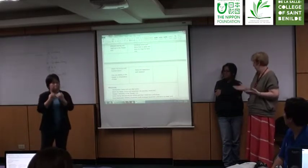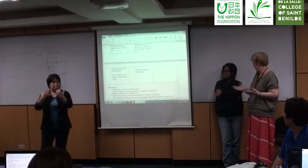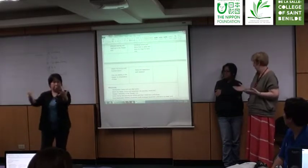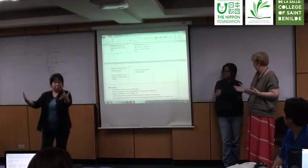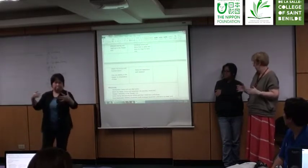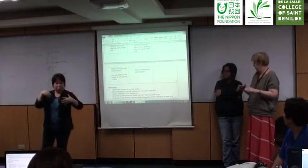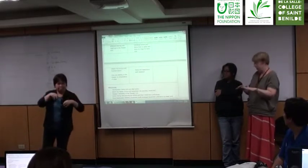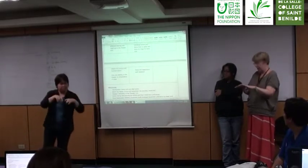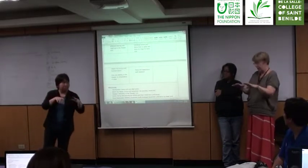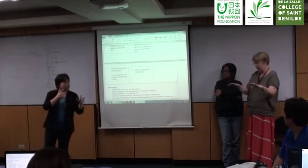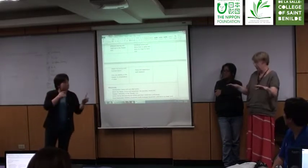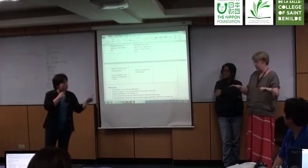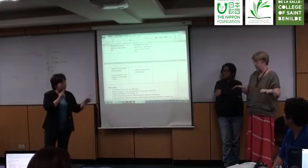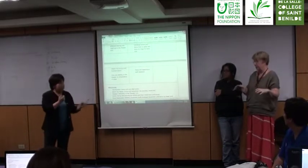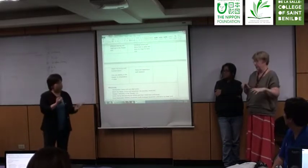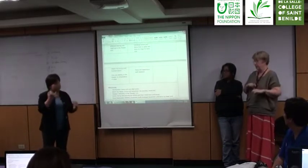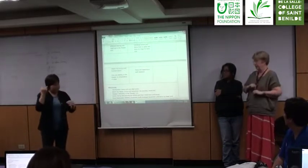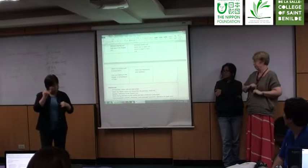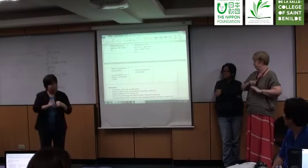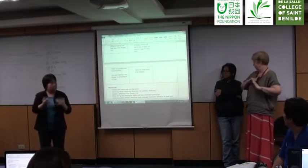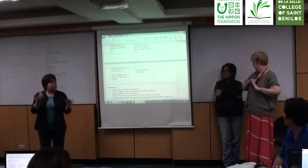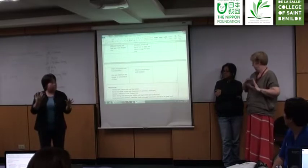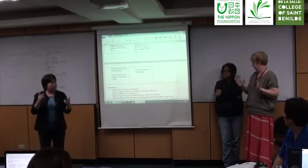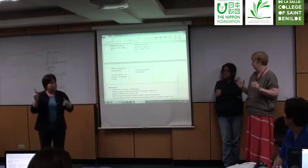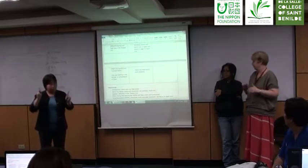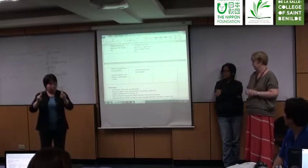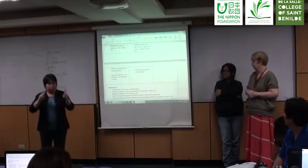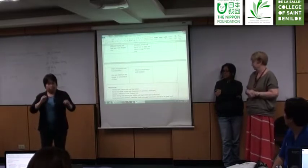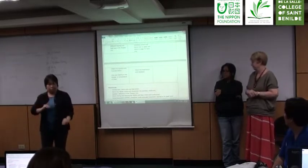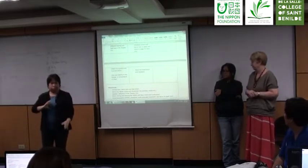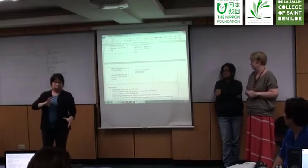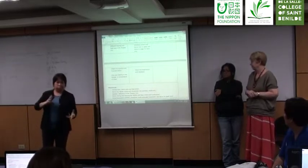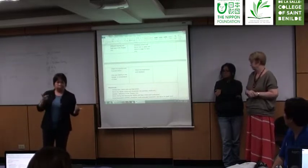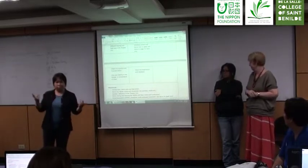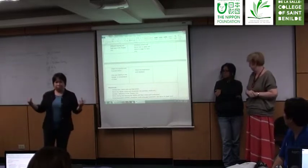which is how you can interview somebody who can perform their.